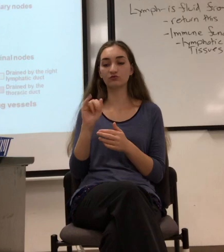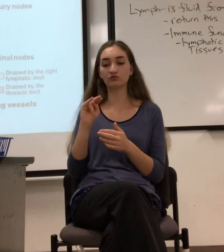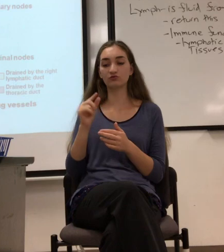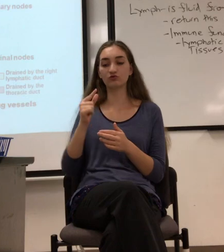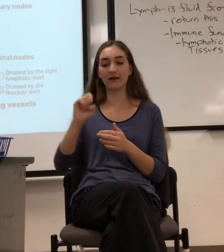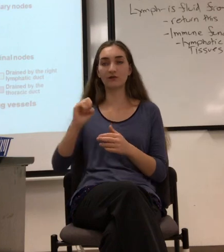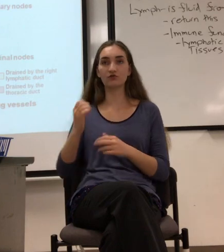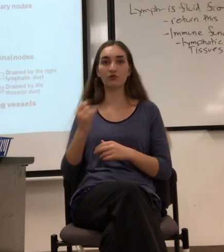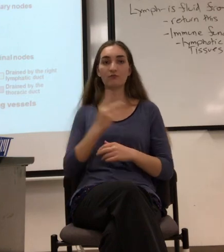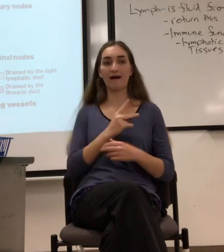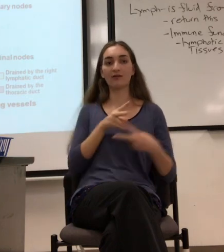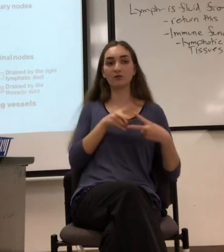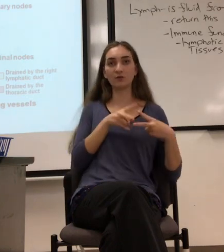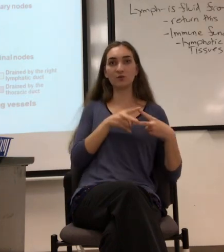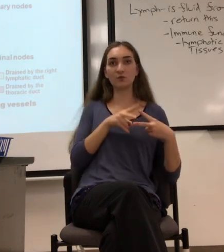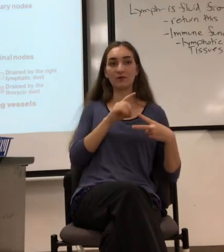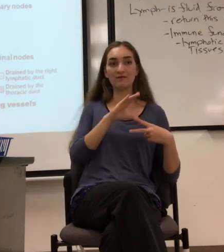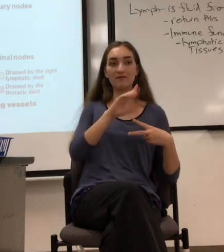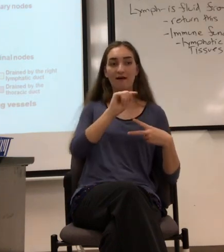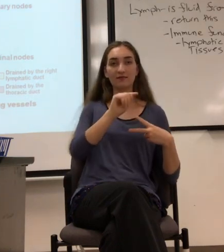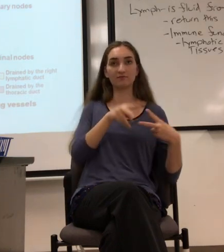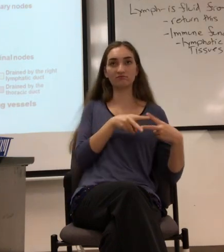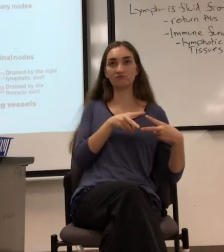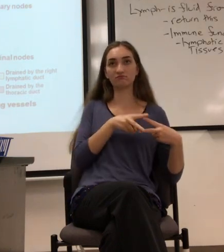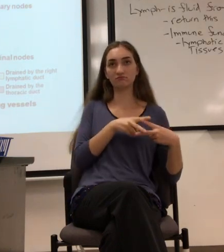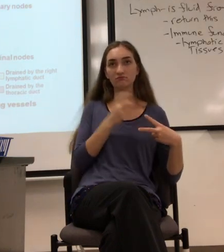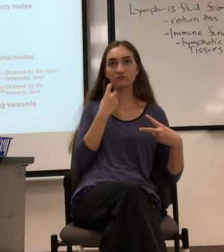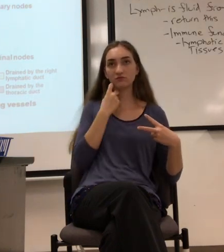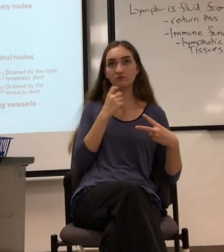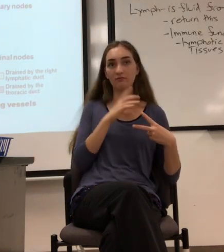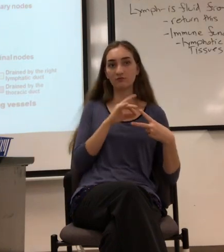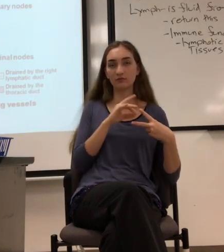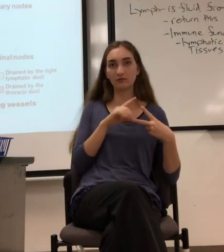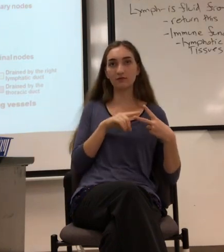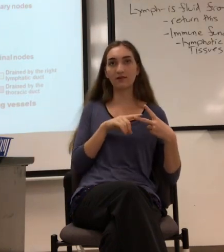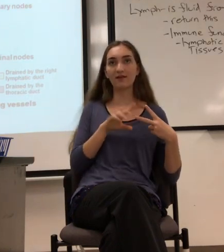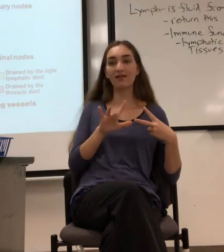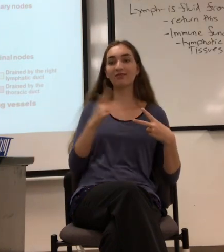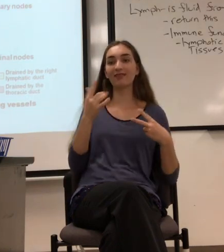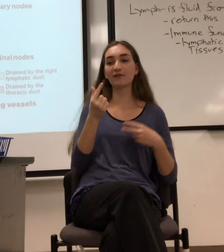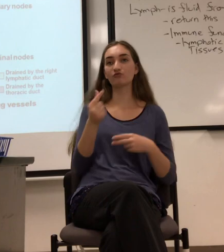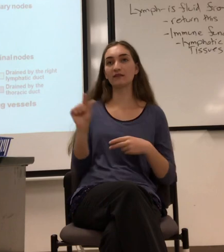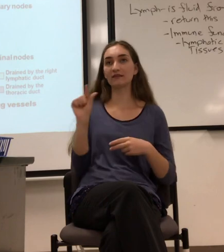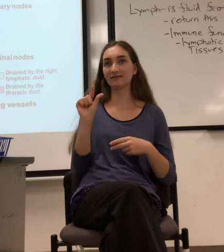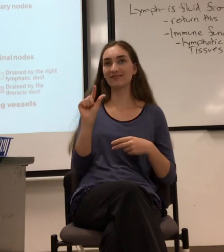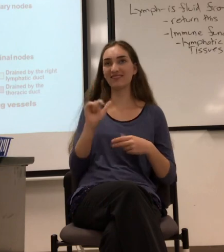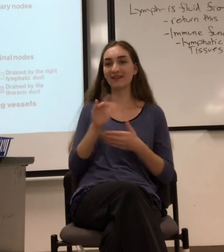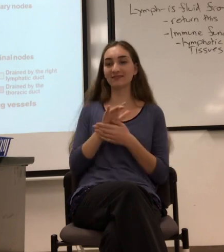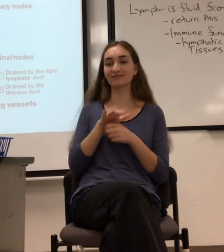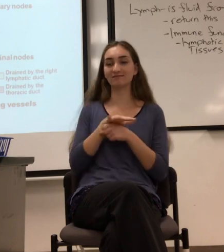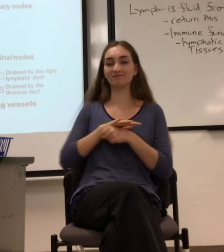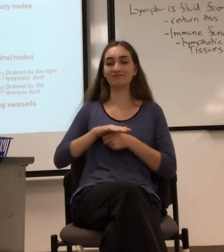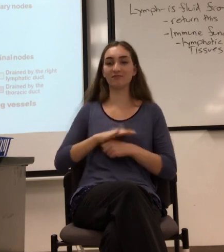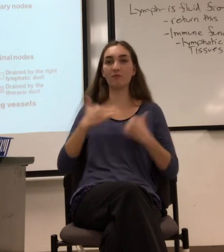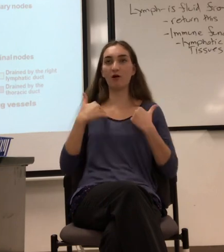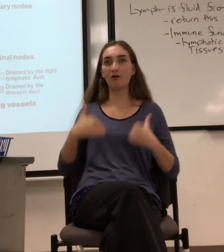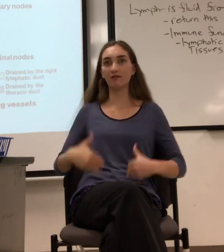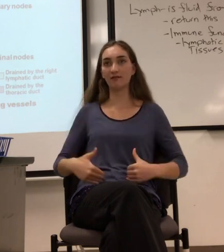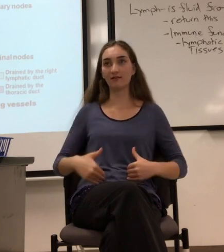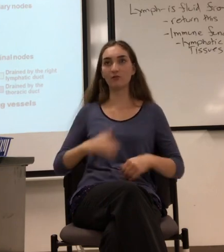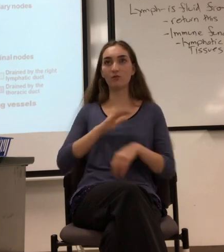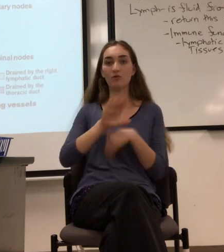right? Lymphatic duct, thoracic duct. The light green is the regions of the body of all the